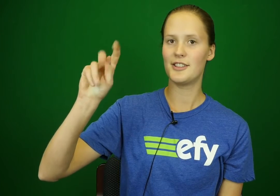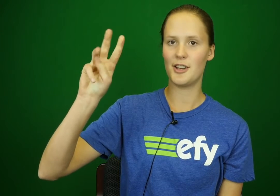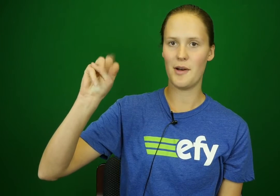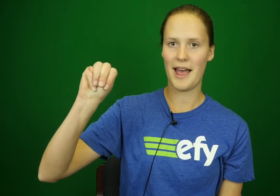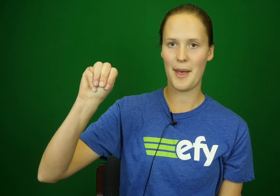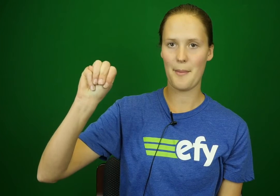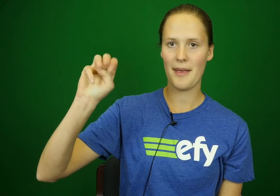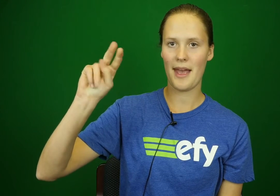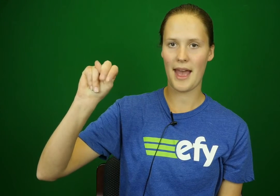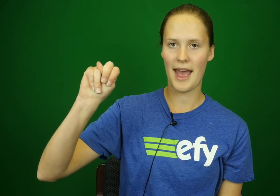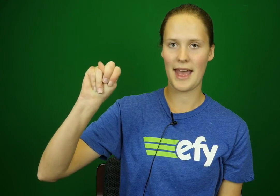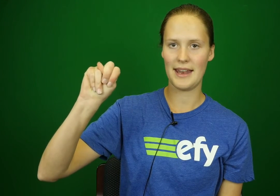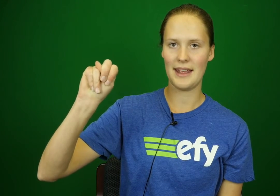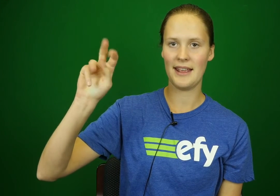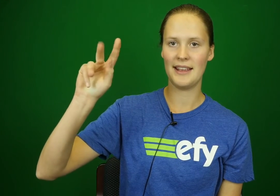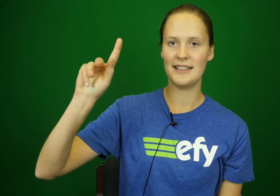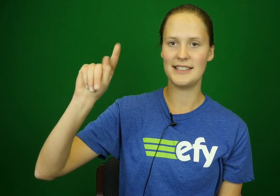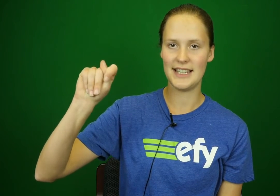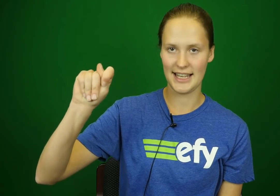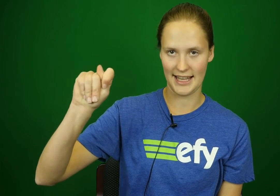So M, N, T.